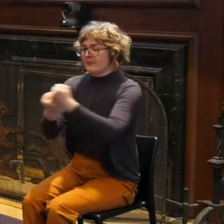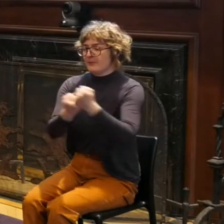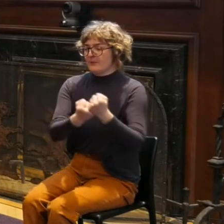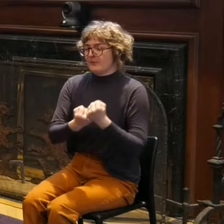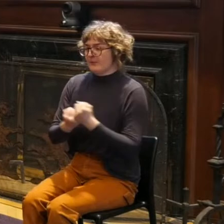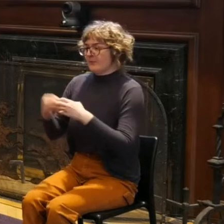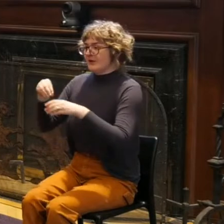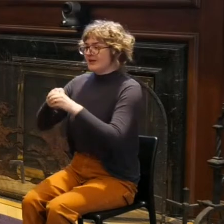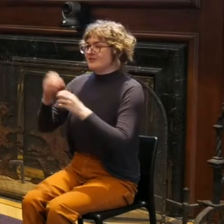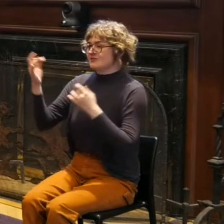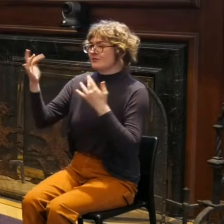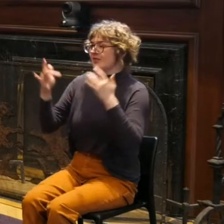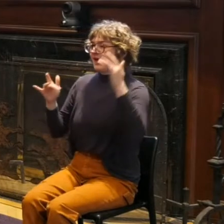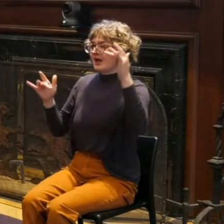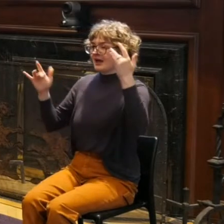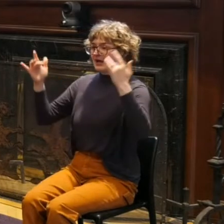light.